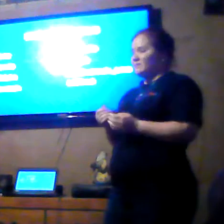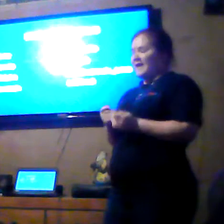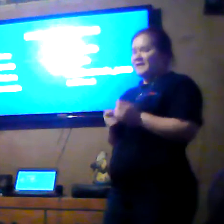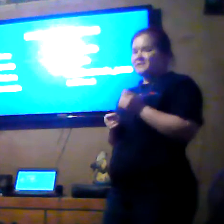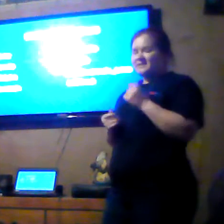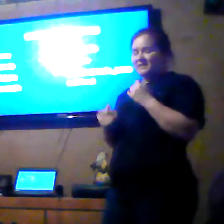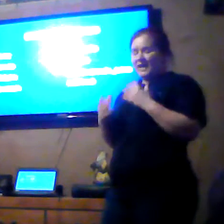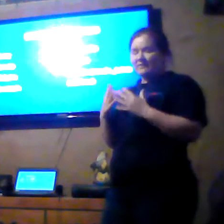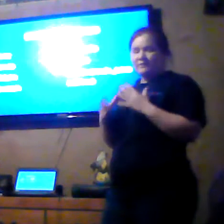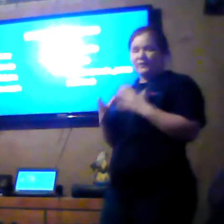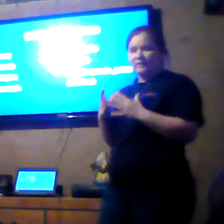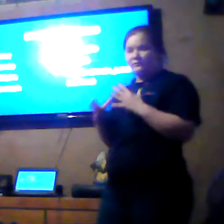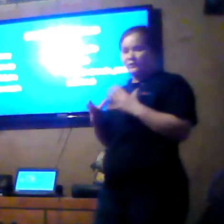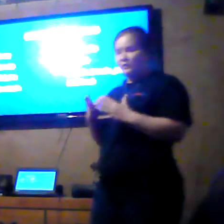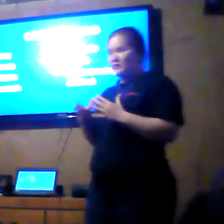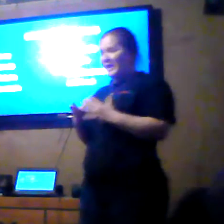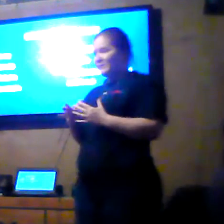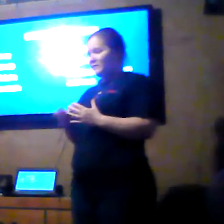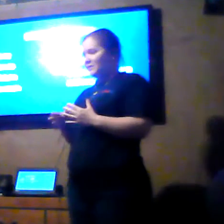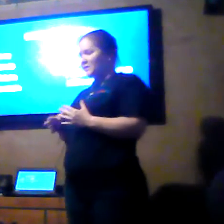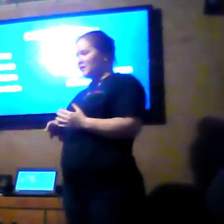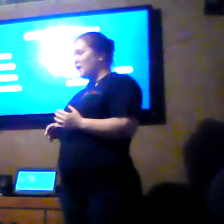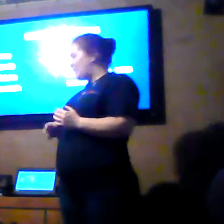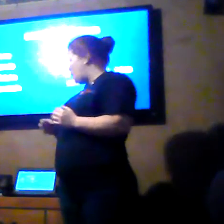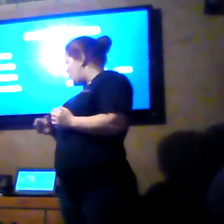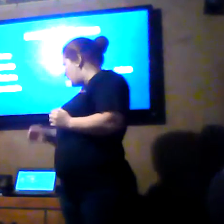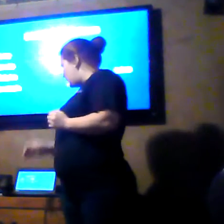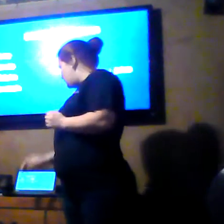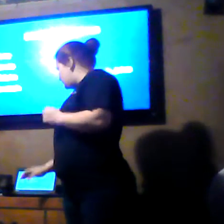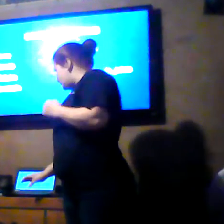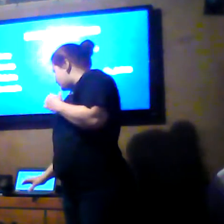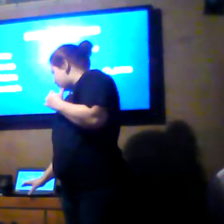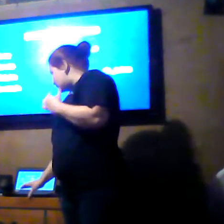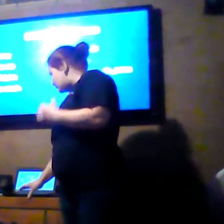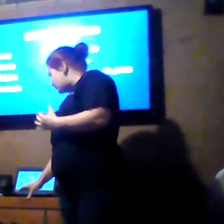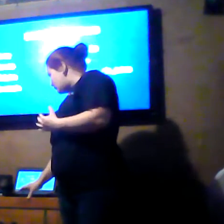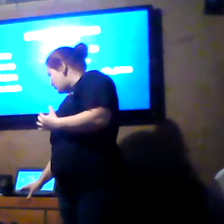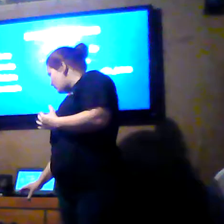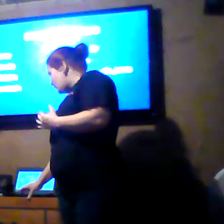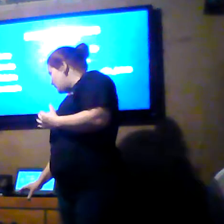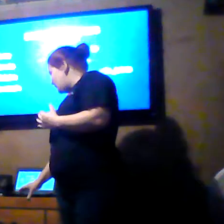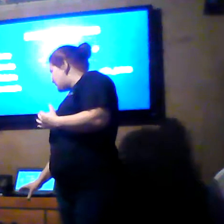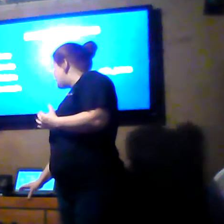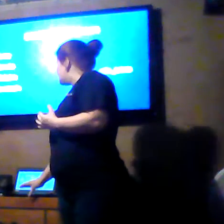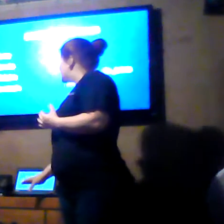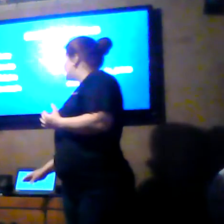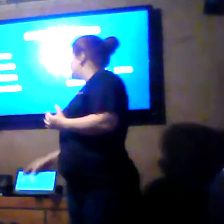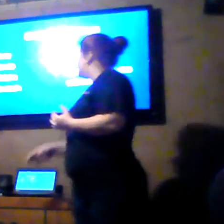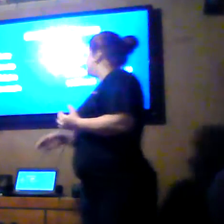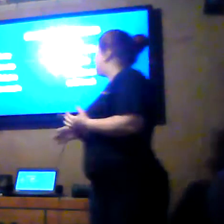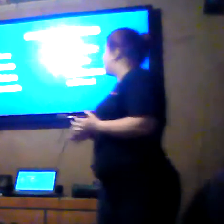backs. It's kind of a very flu-like feeling, and that's how the brucellosis begins.